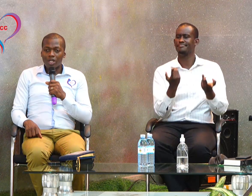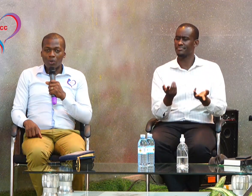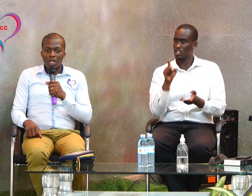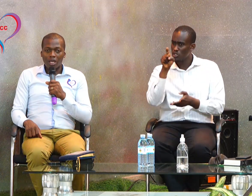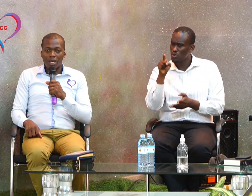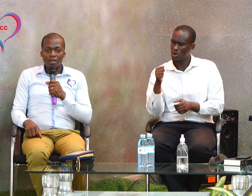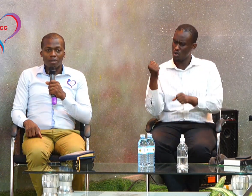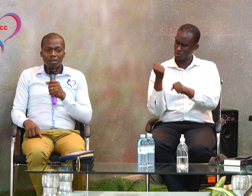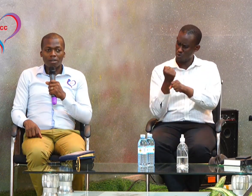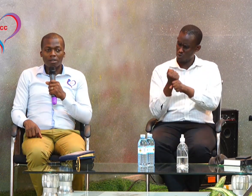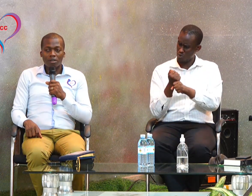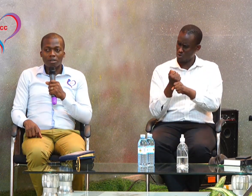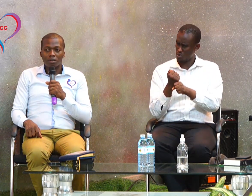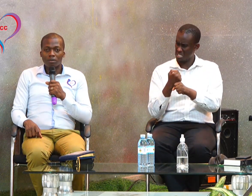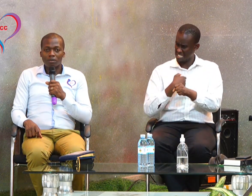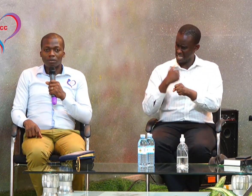am I doing here?